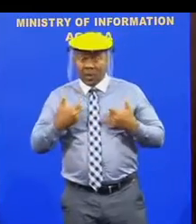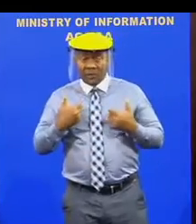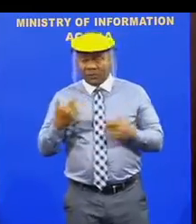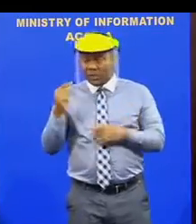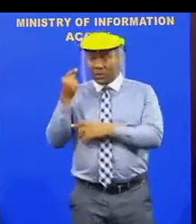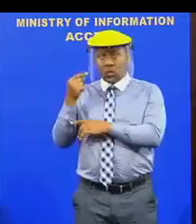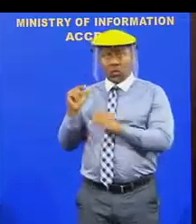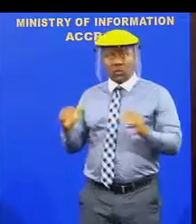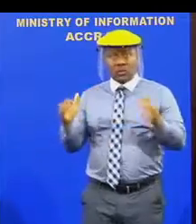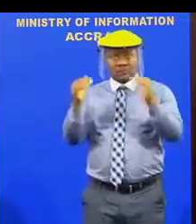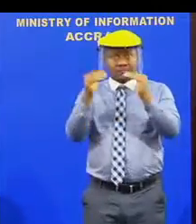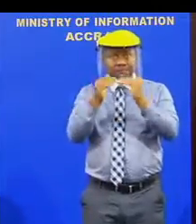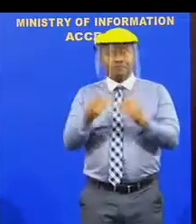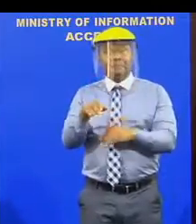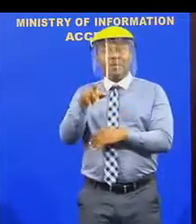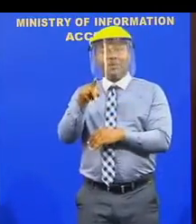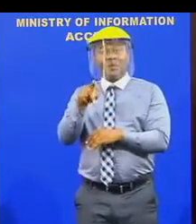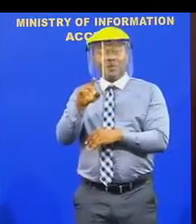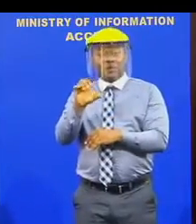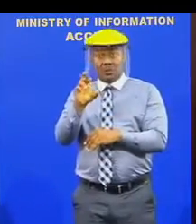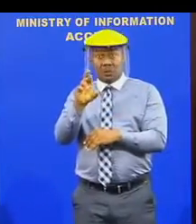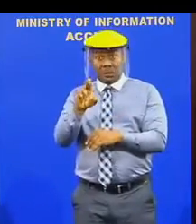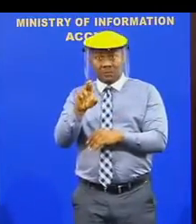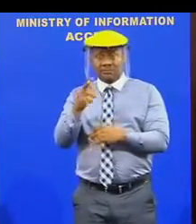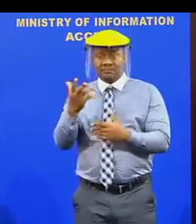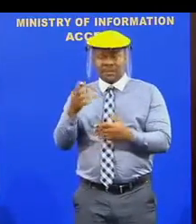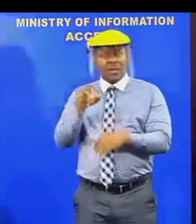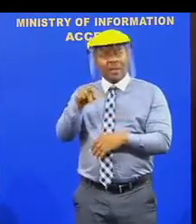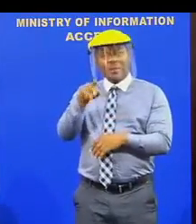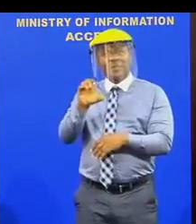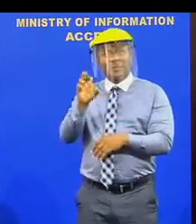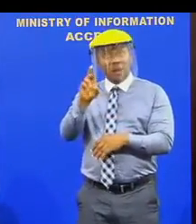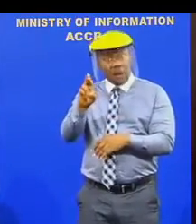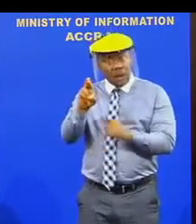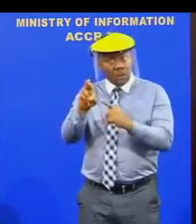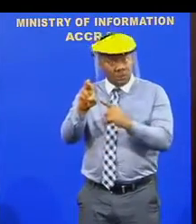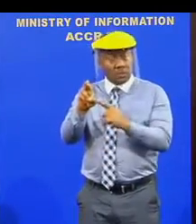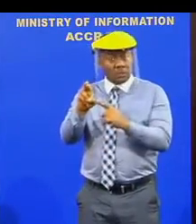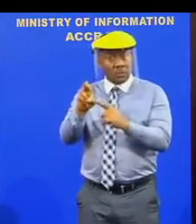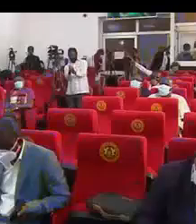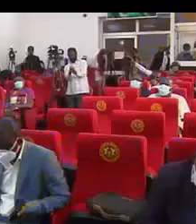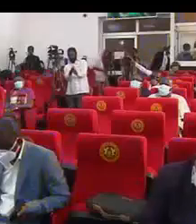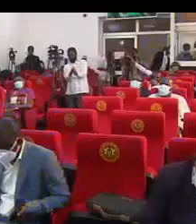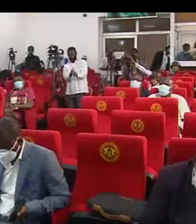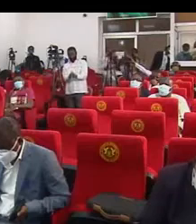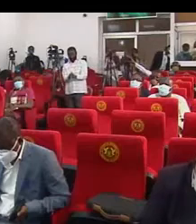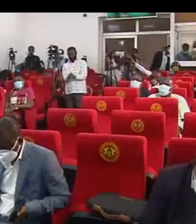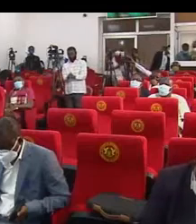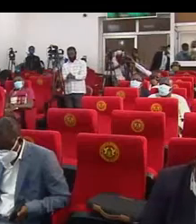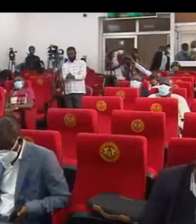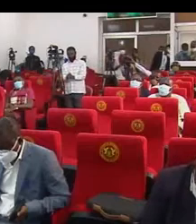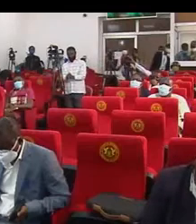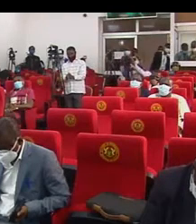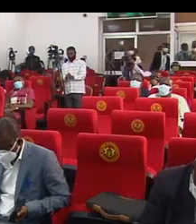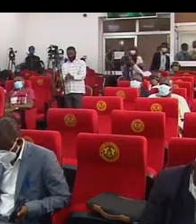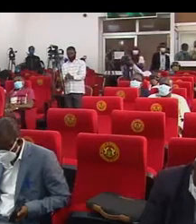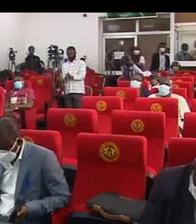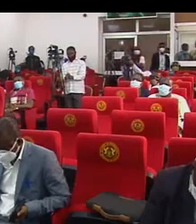what you call the PCR kit. The PCR test is what is used to validate the RDT. The